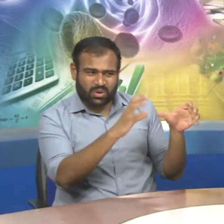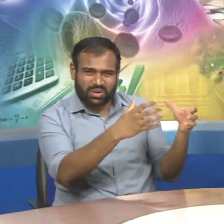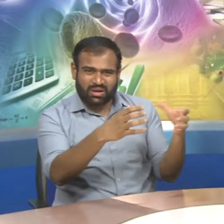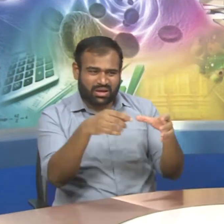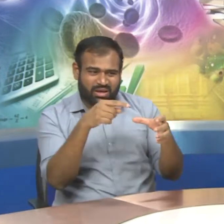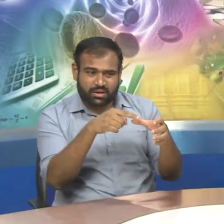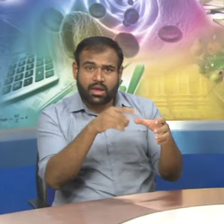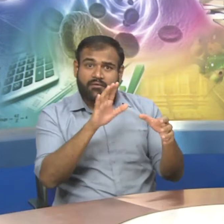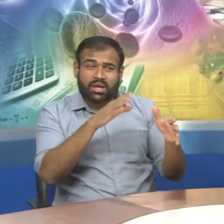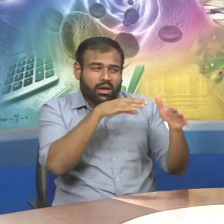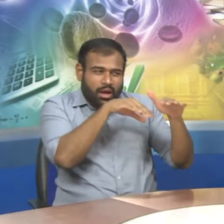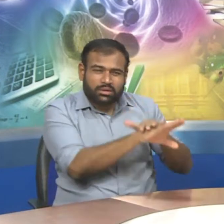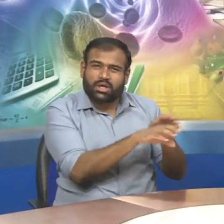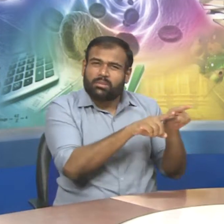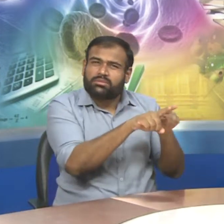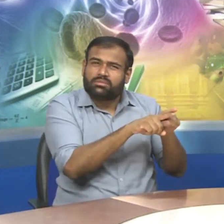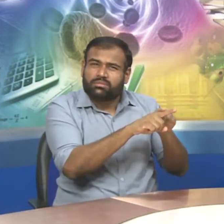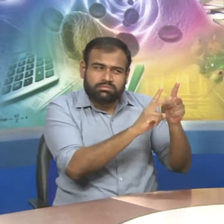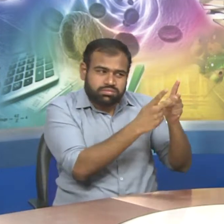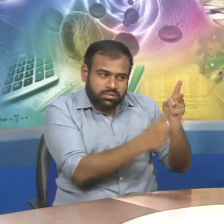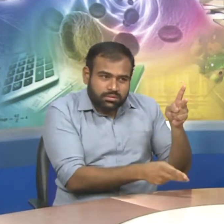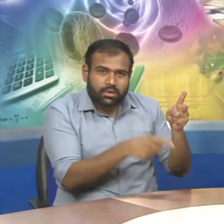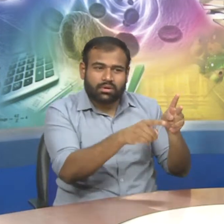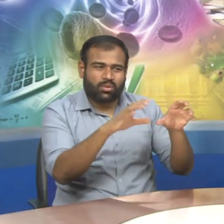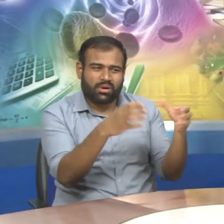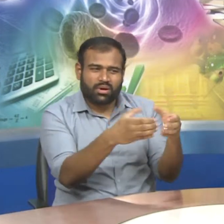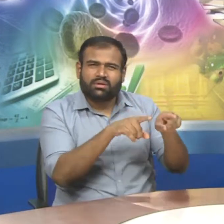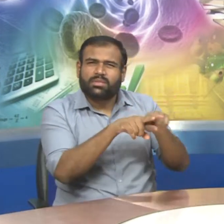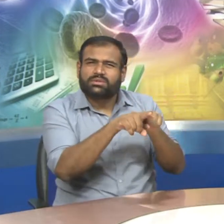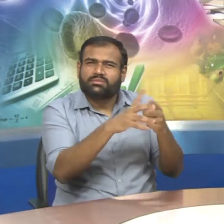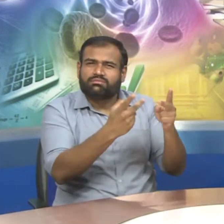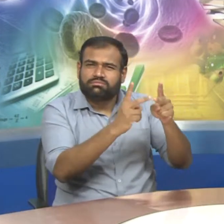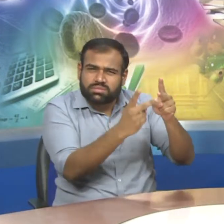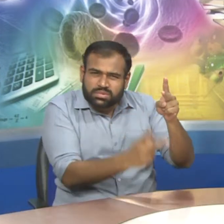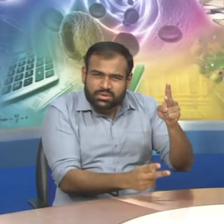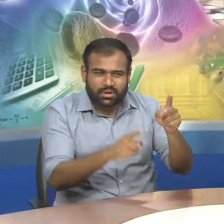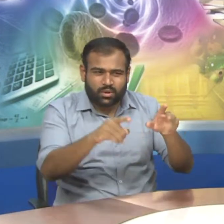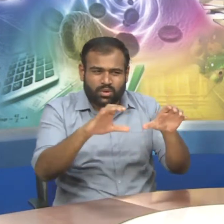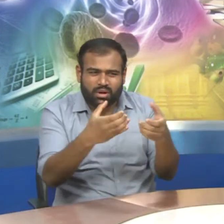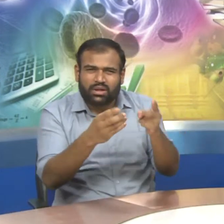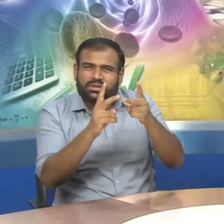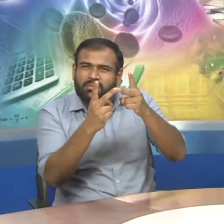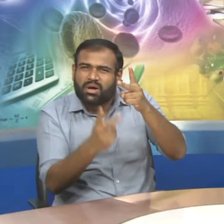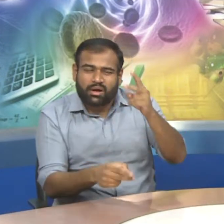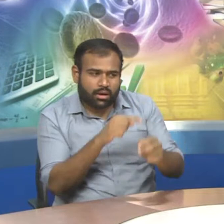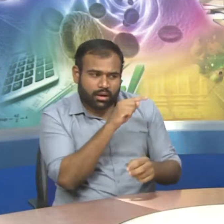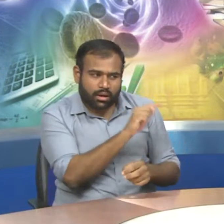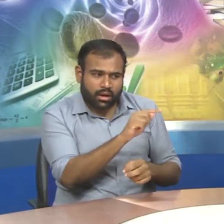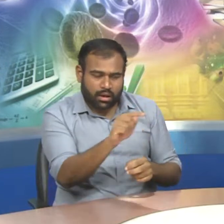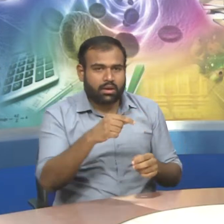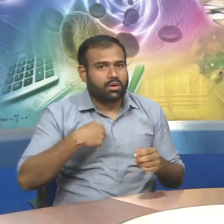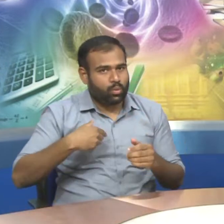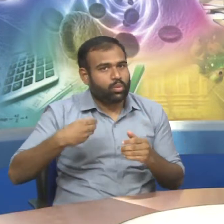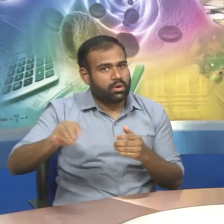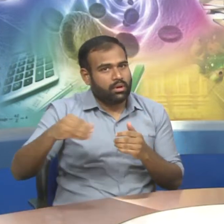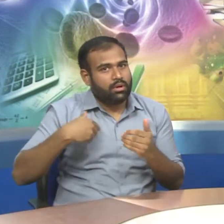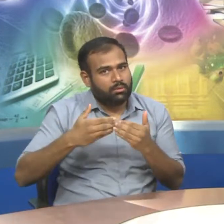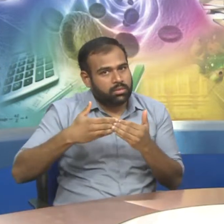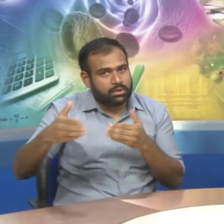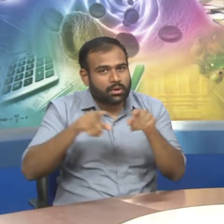And along with that, you will be able to discuss some of the examples which have different types of word level structures